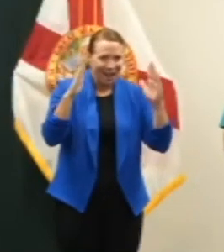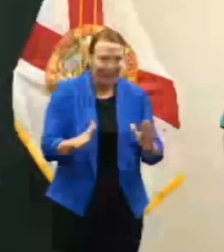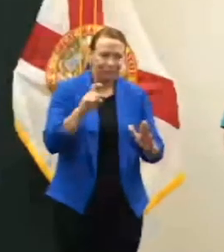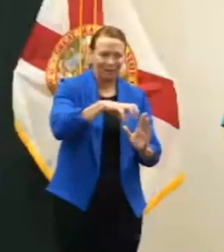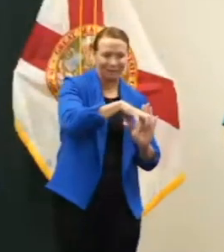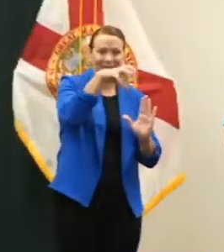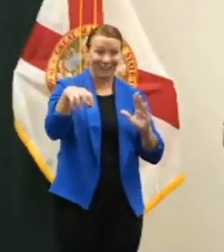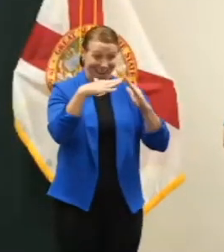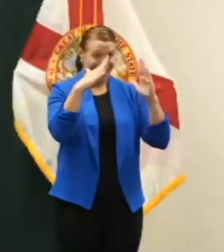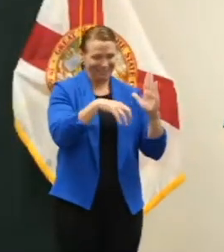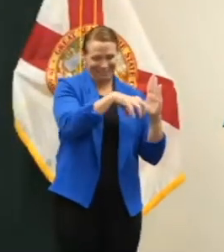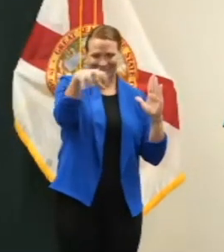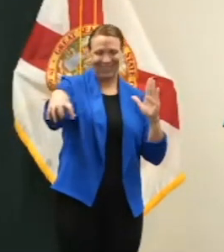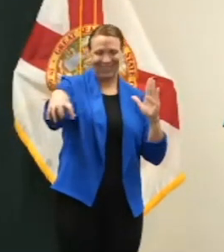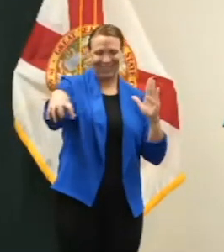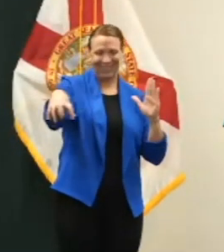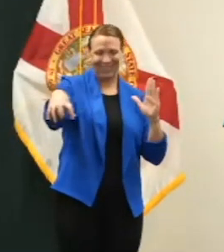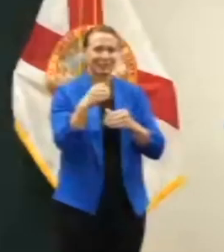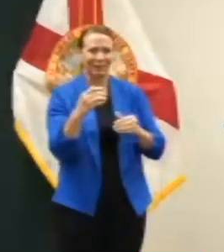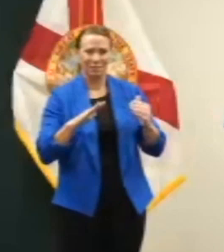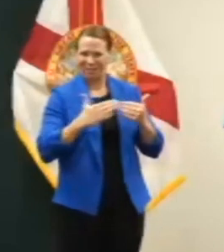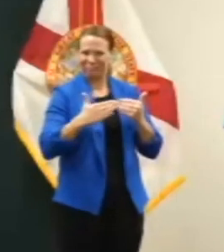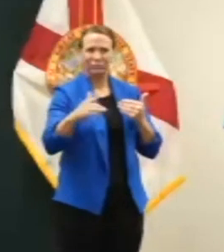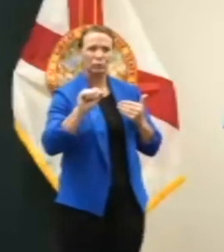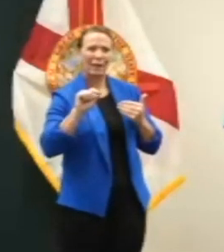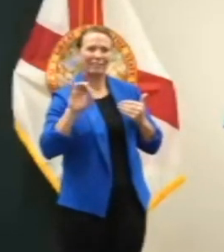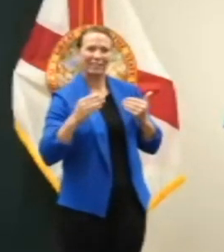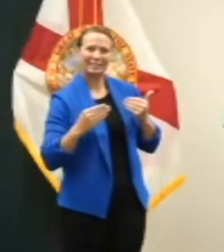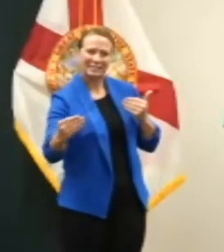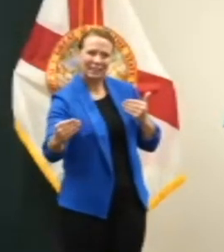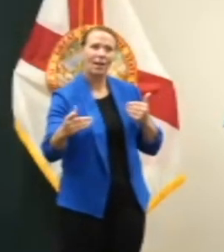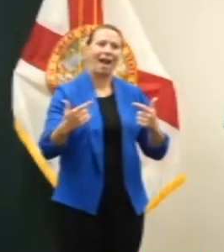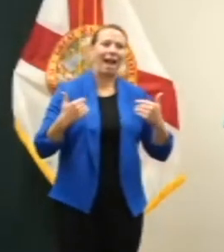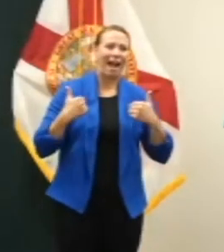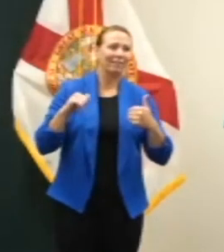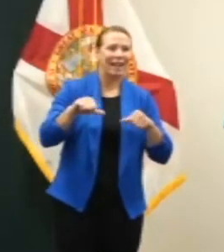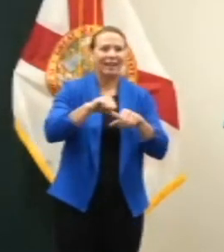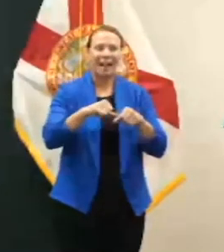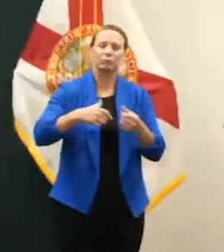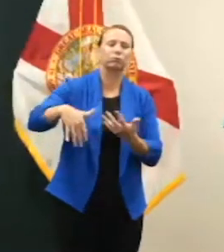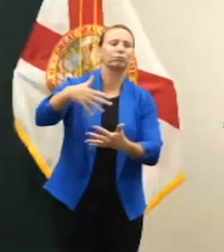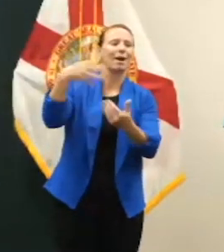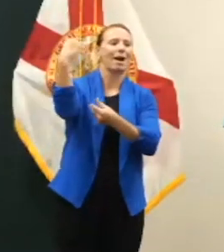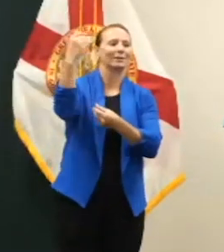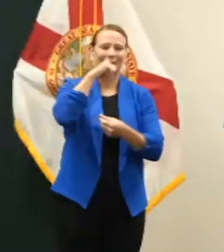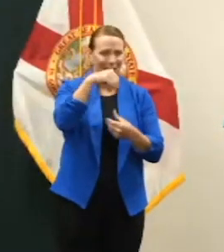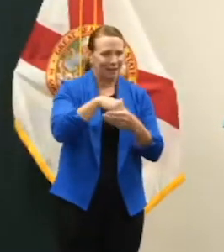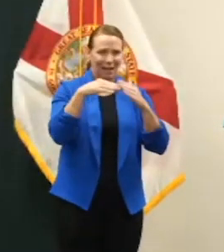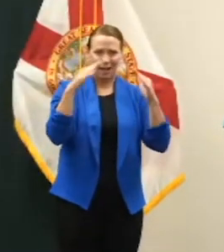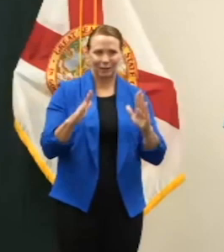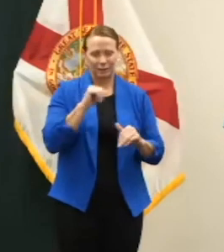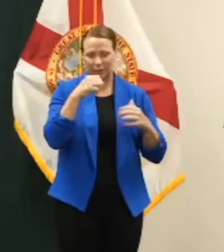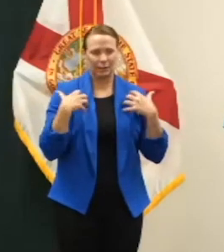at least 20 feet away from a window or a door, and have that exhaust facing away from your house. We don't want to have